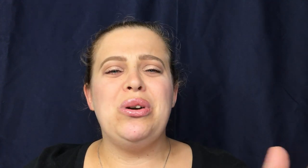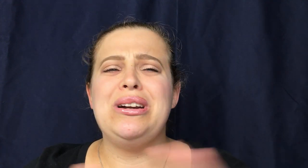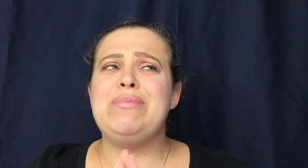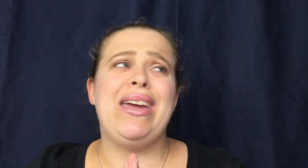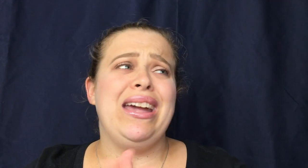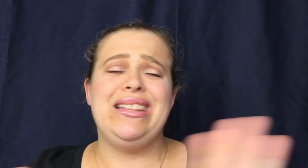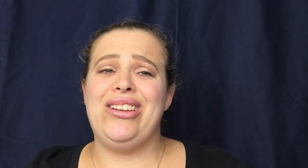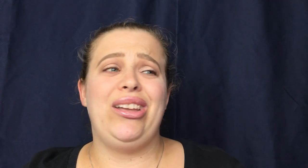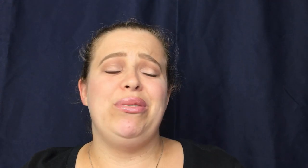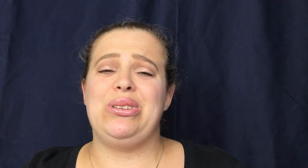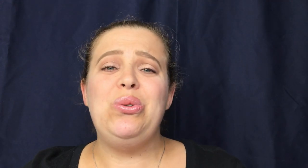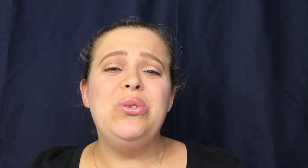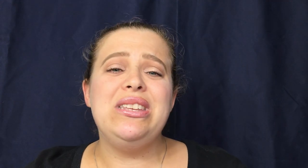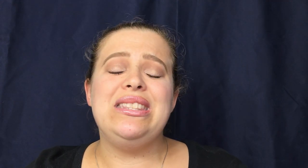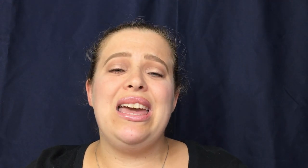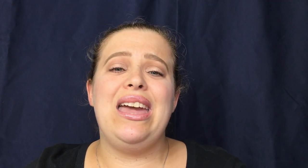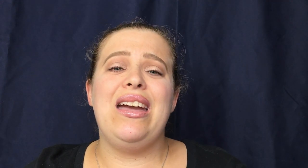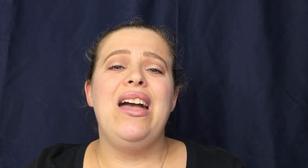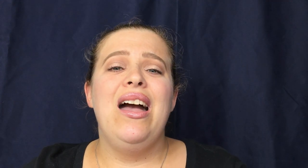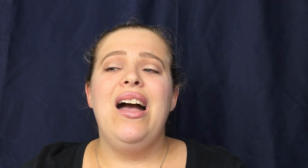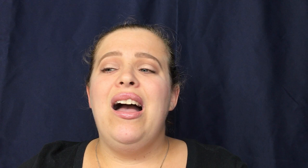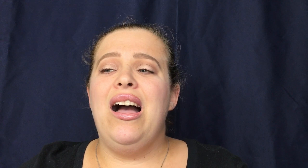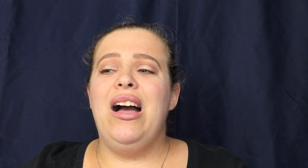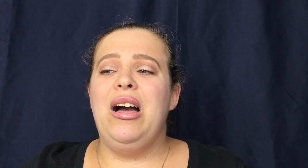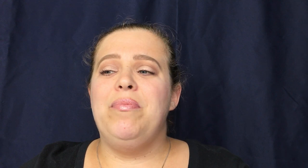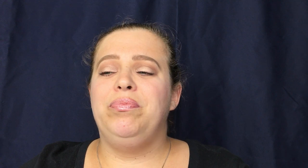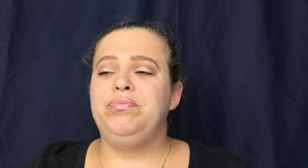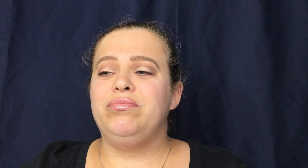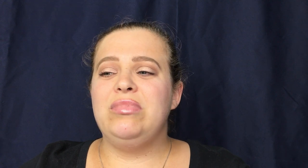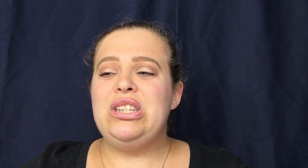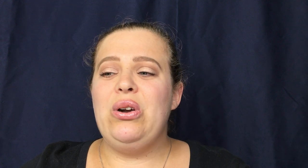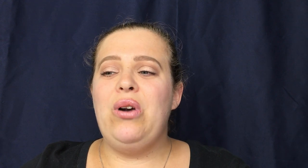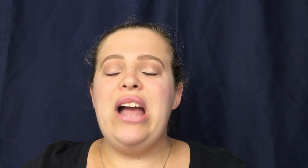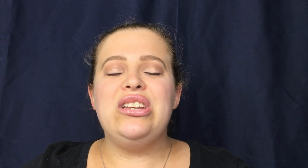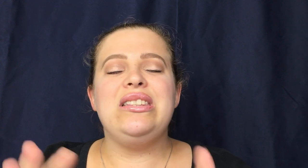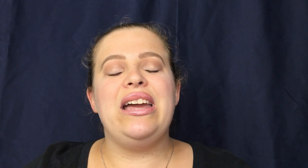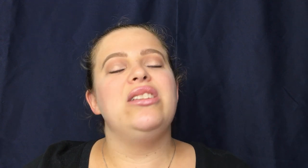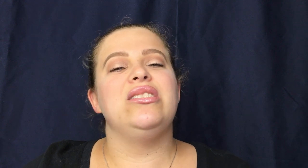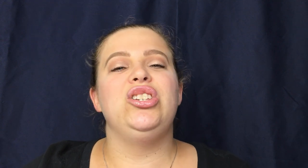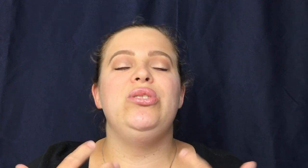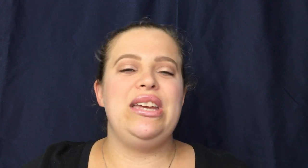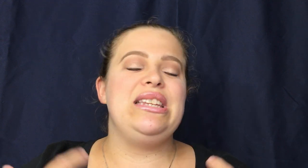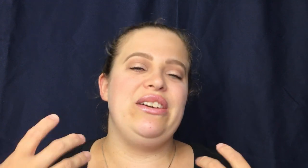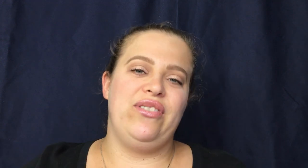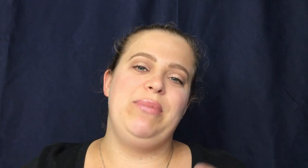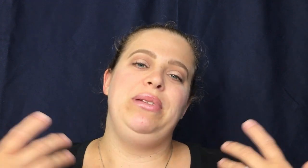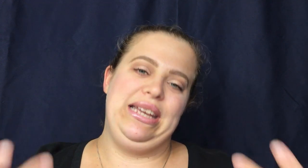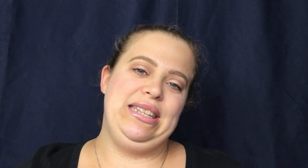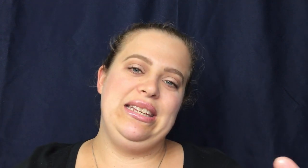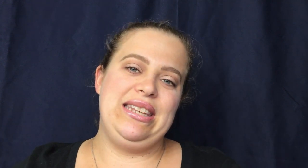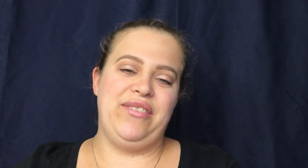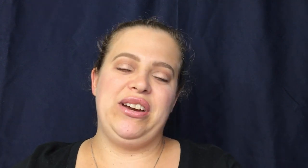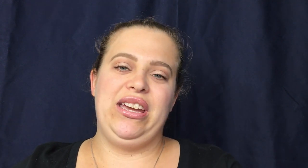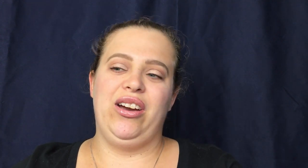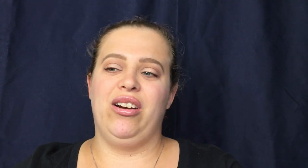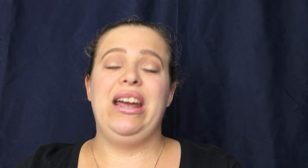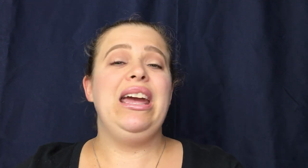tours. My kids thought that was the coolest thing. So I just like choosing different places every year. If